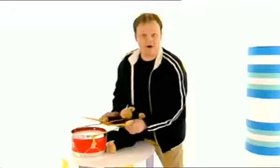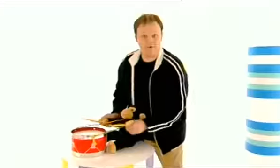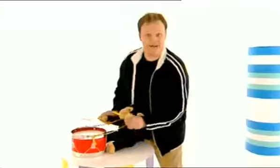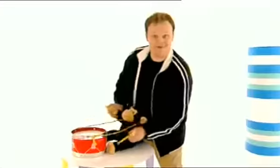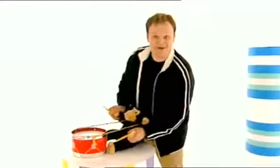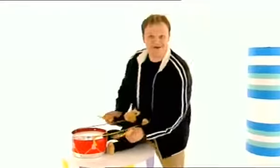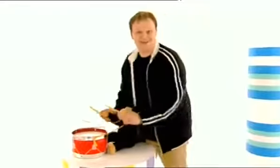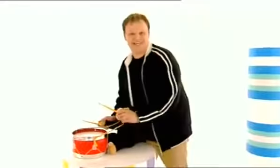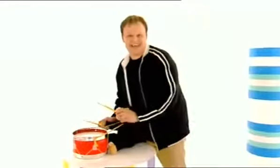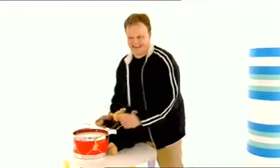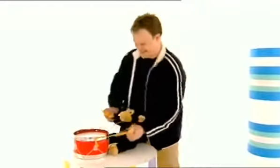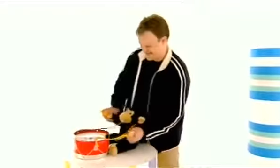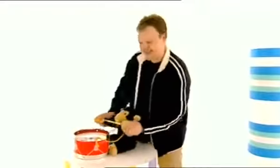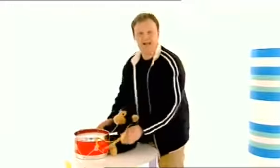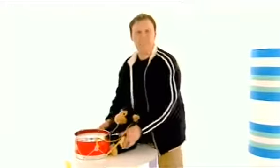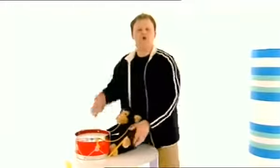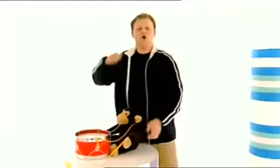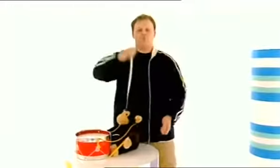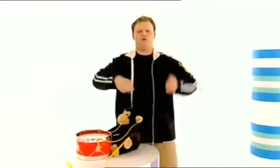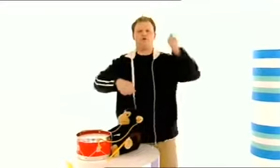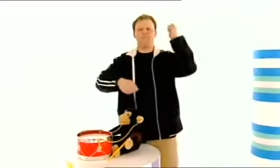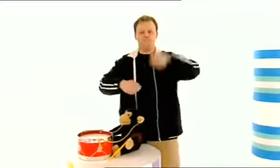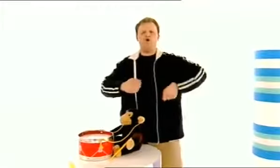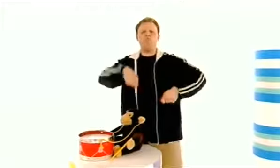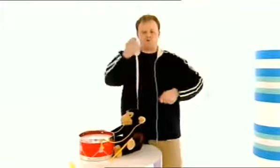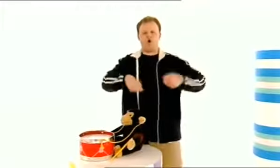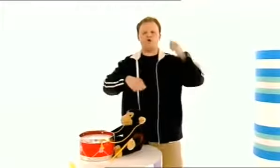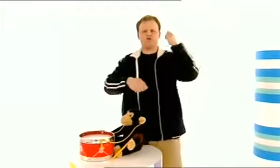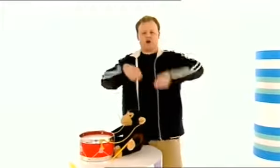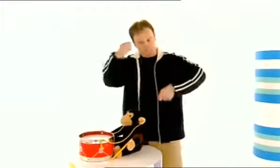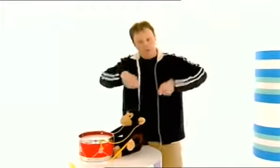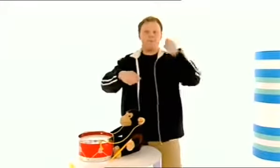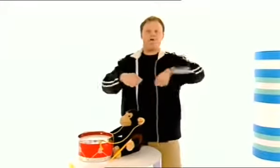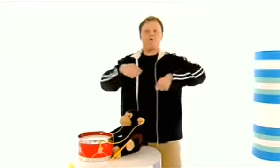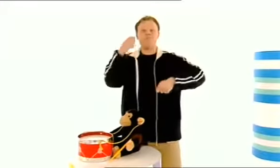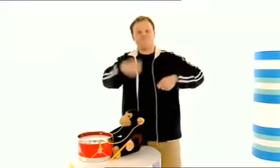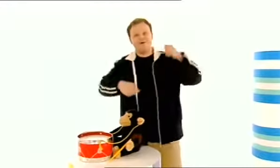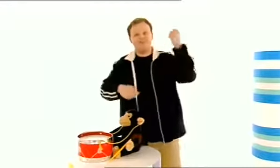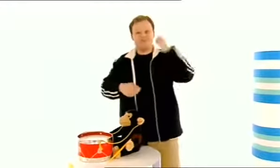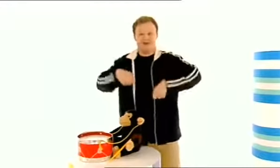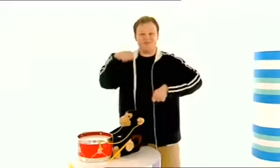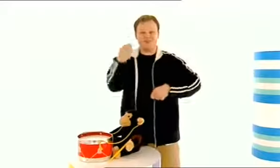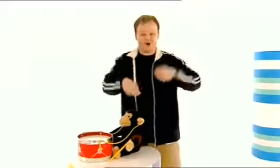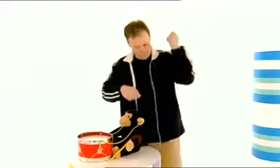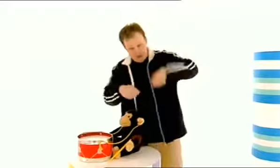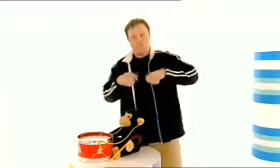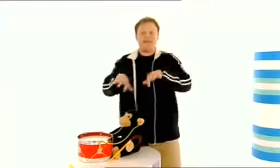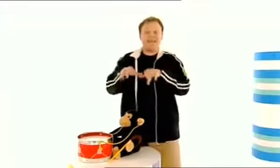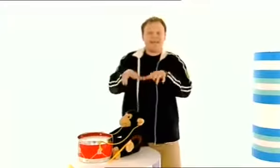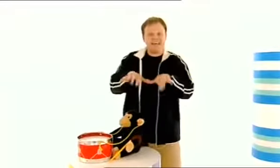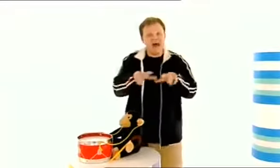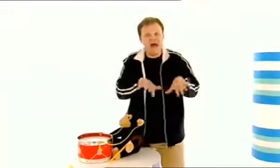on, make music. Boom, boom, go the drum. Boom, boom, go the drum.